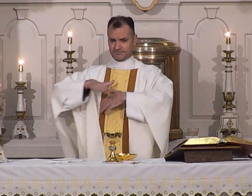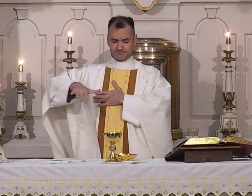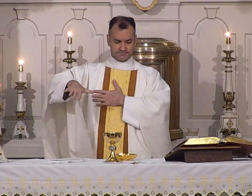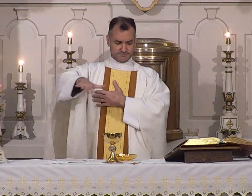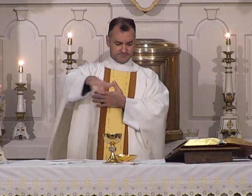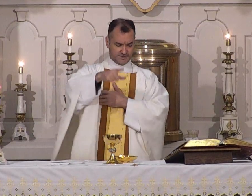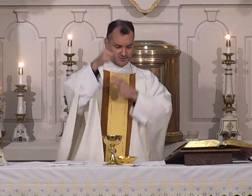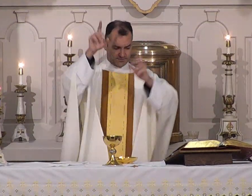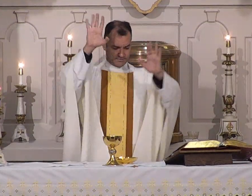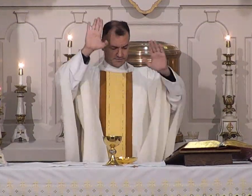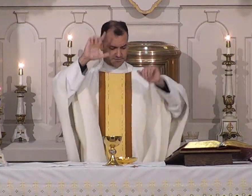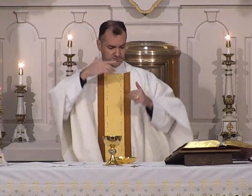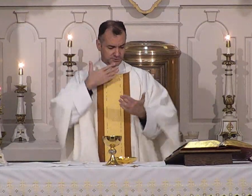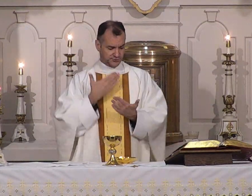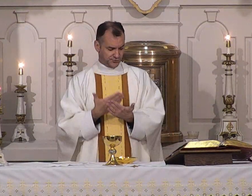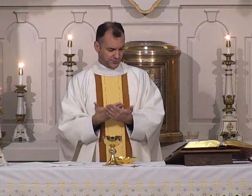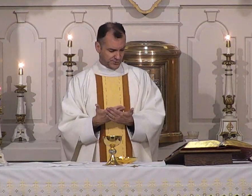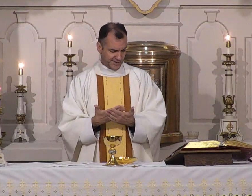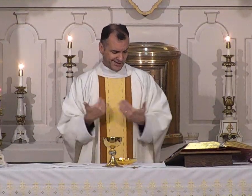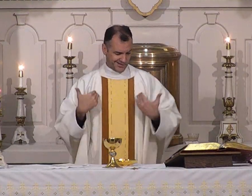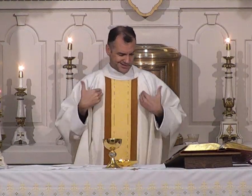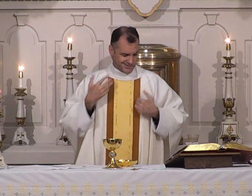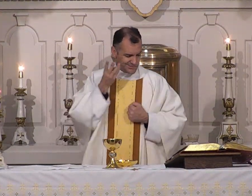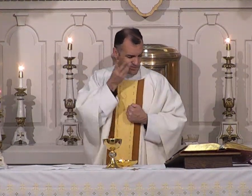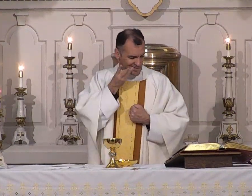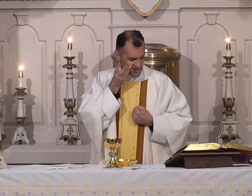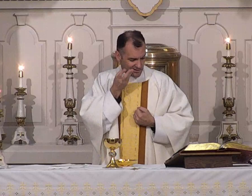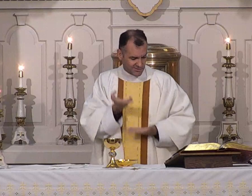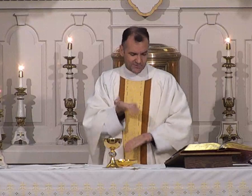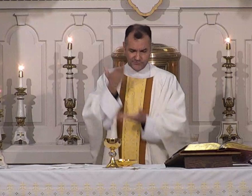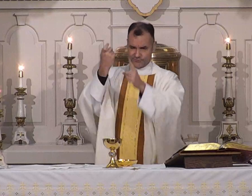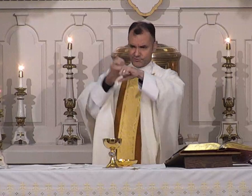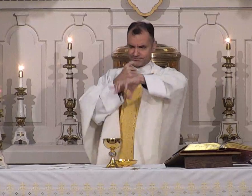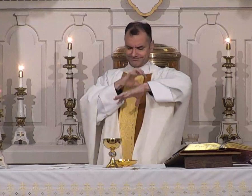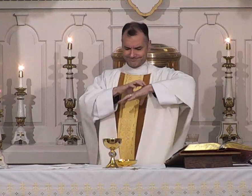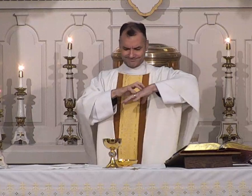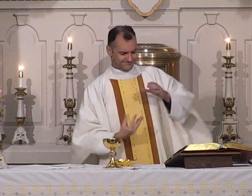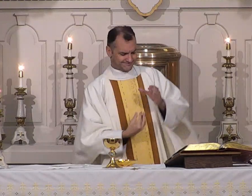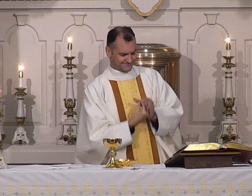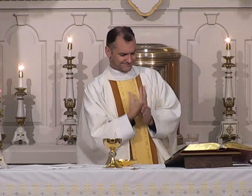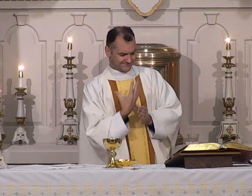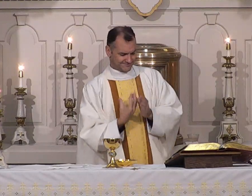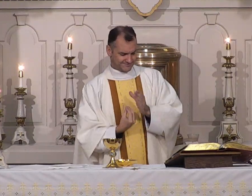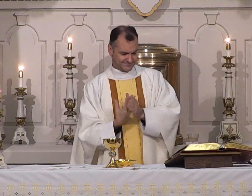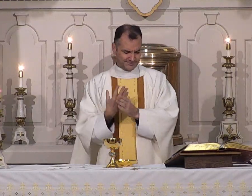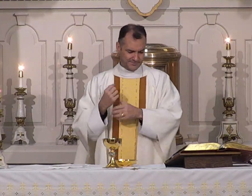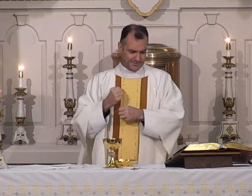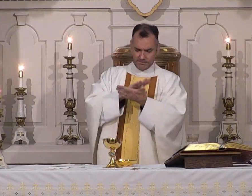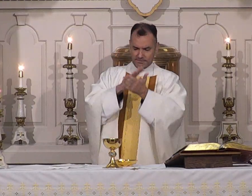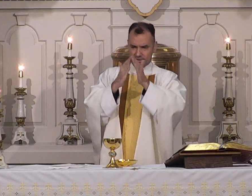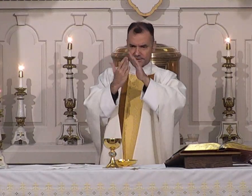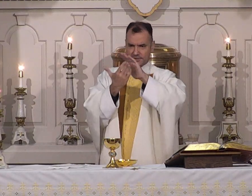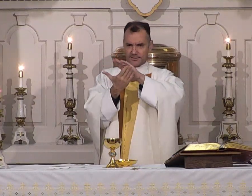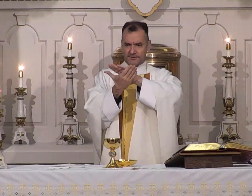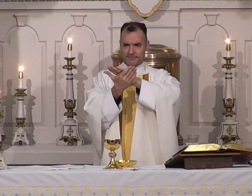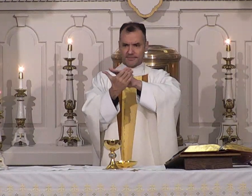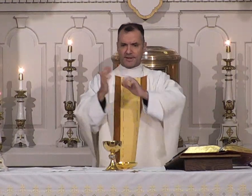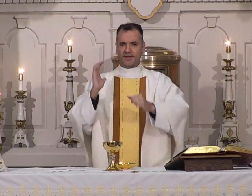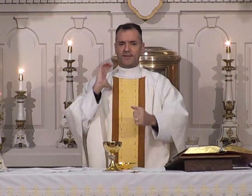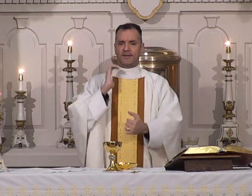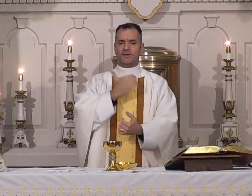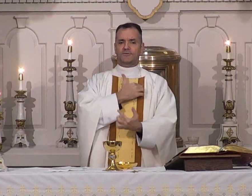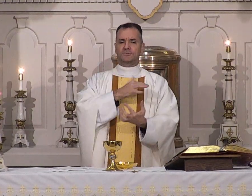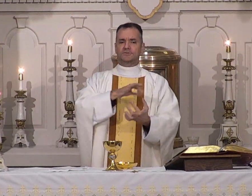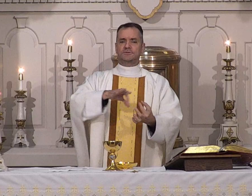Blessed are you, Lord God of all creation, for through your goodness we have received the wine we offer you, fruit of the vine and work of human hands. It will become